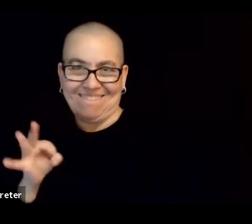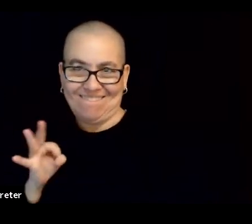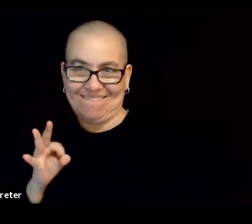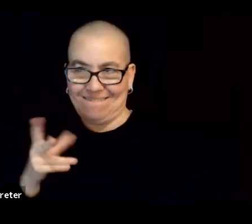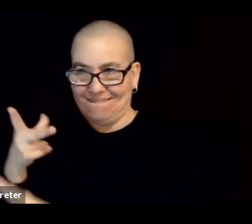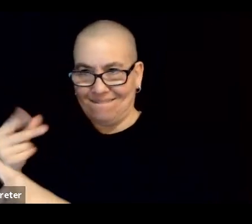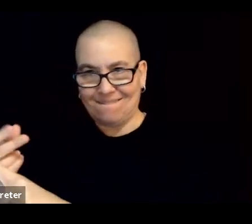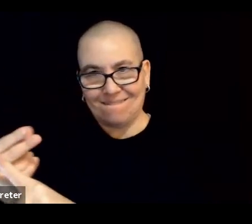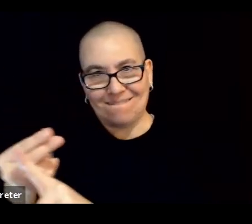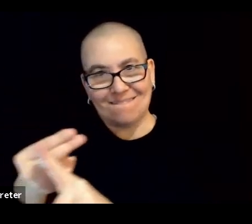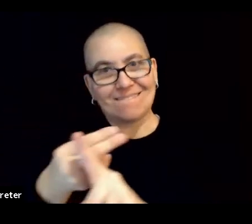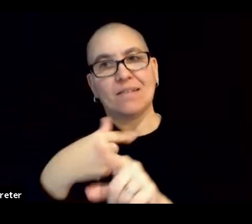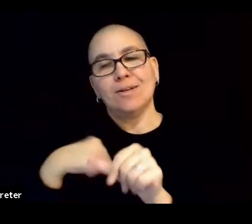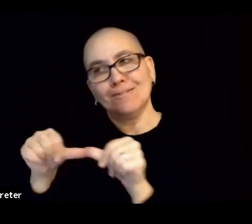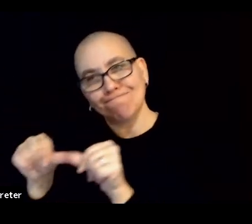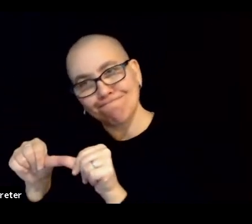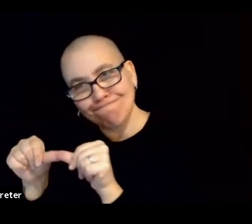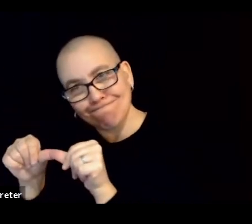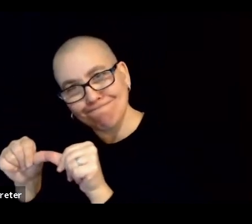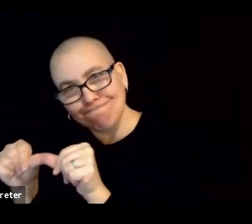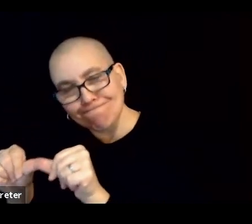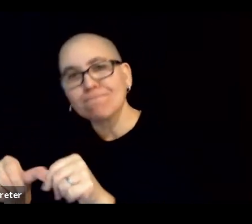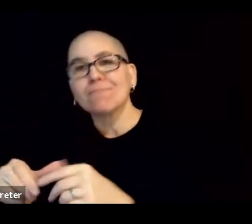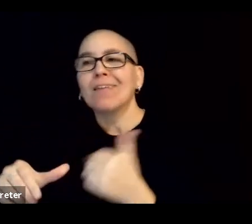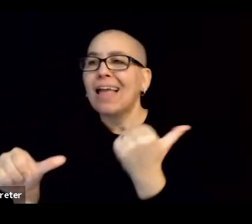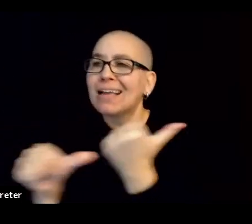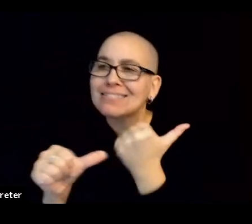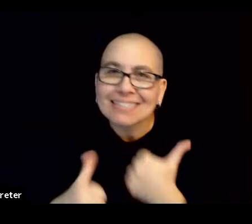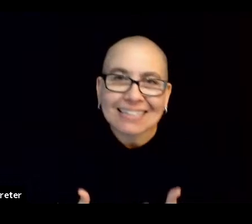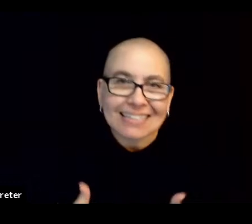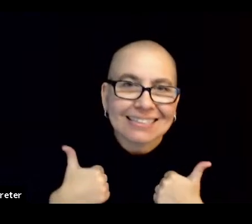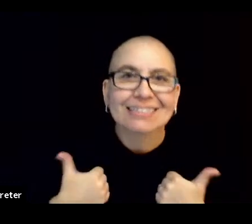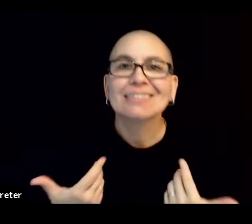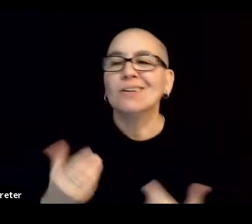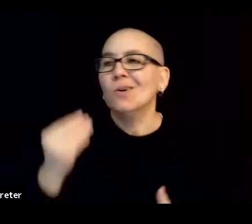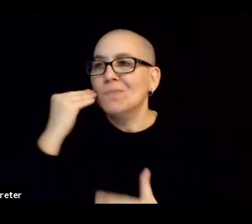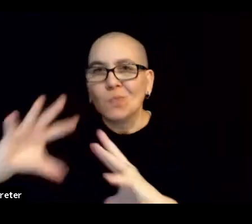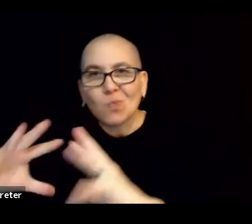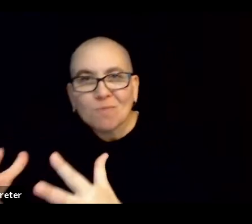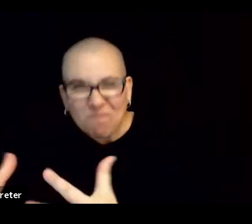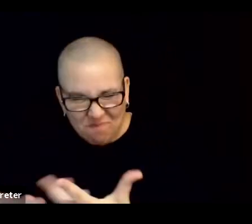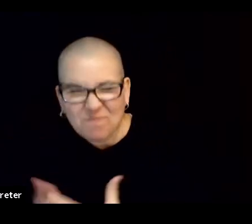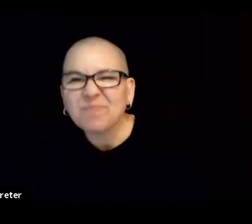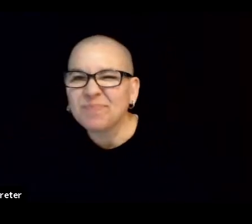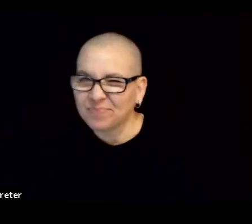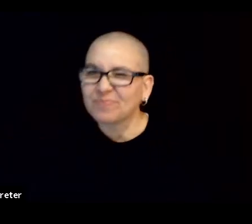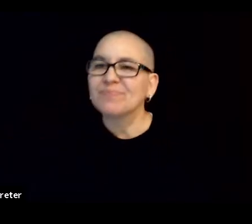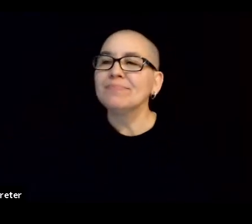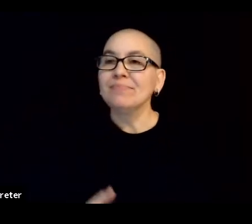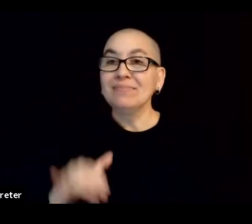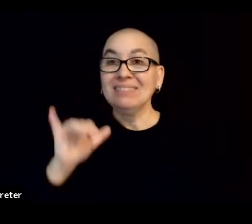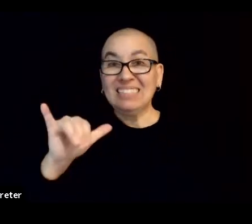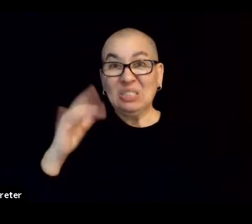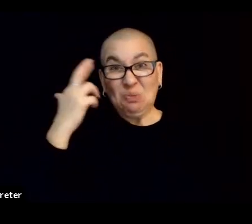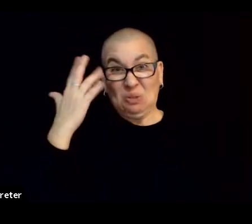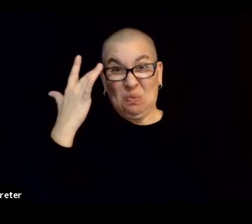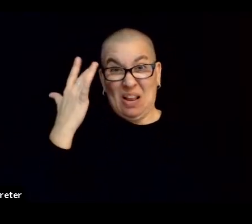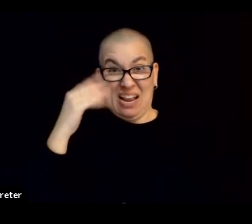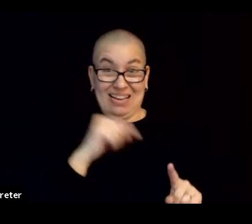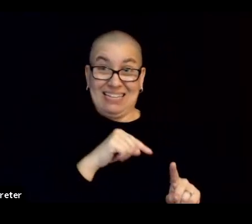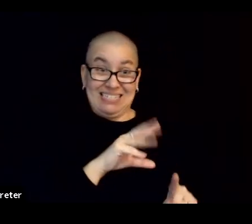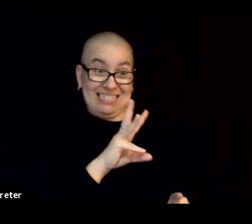our assisted living, and that's part of why of the 60,000 doses allocated this